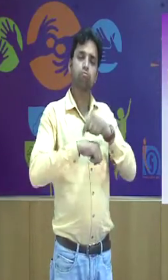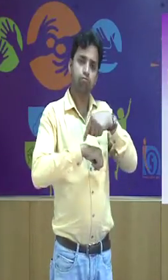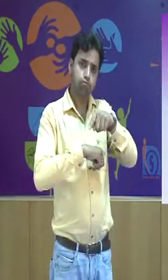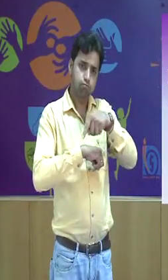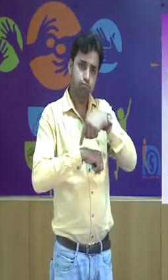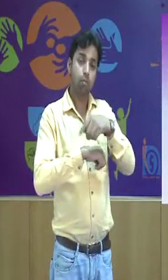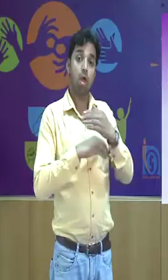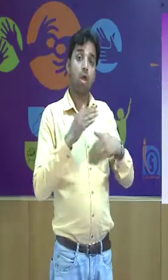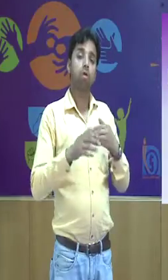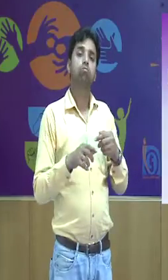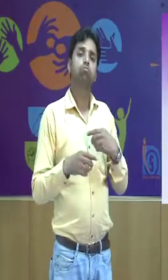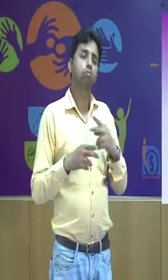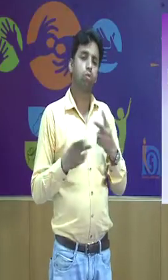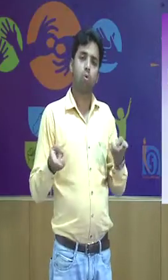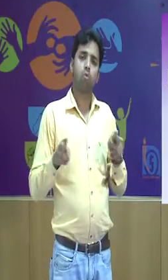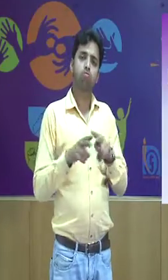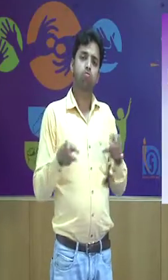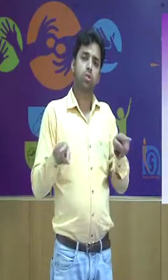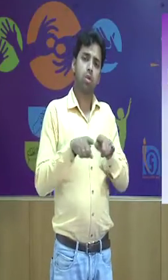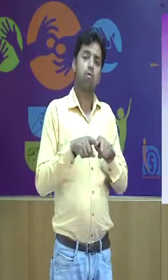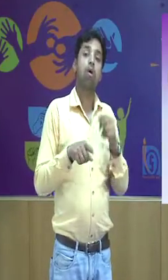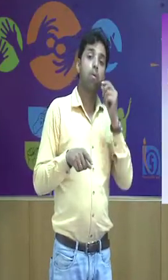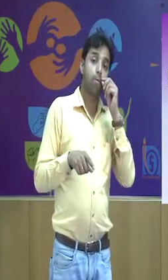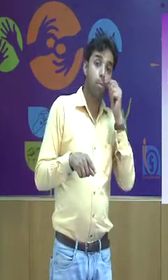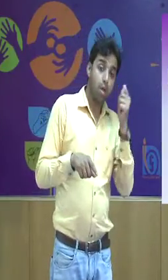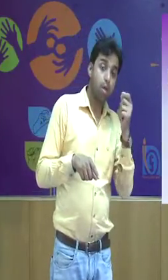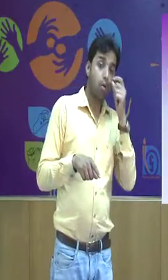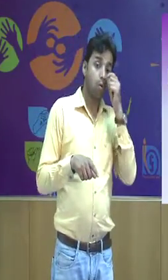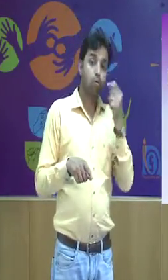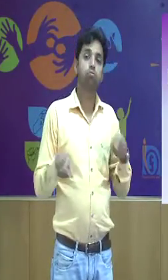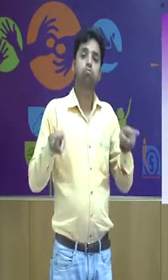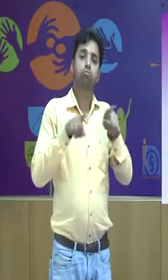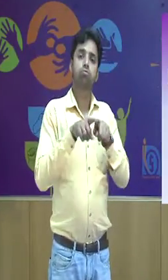there was no difference in the status of man and woman.